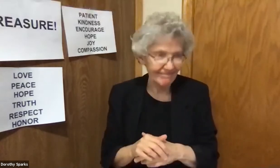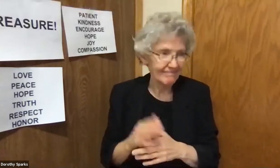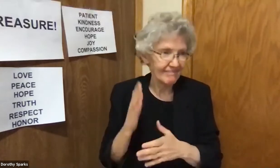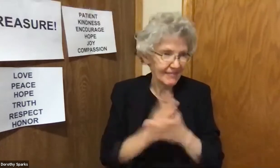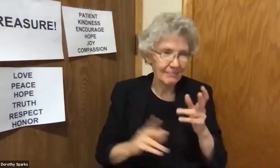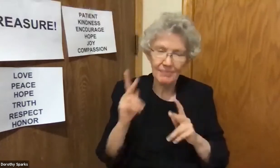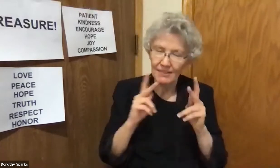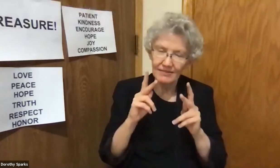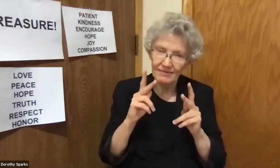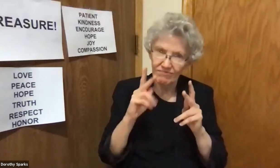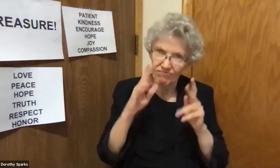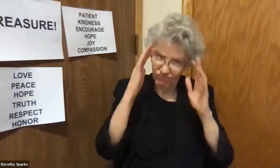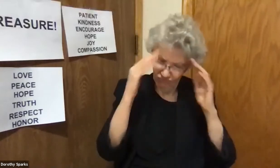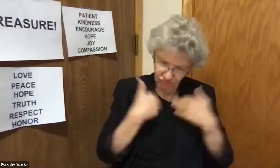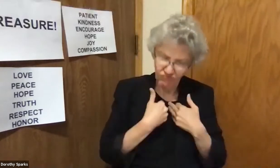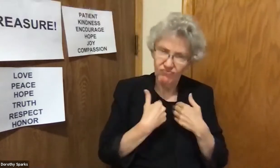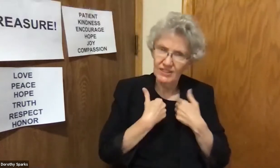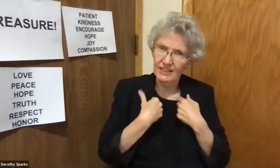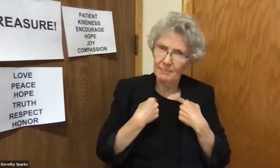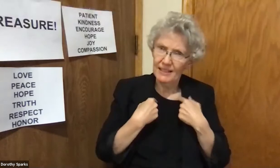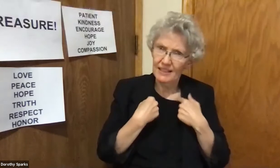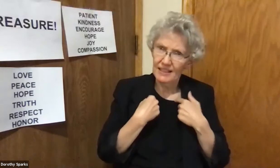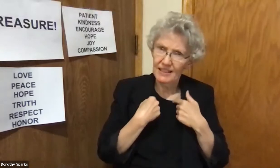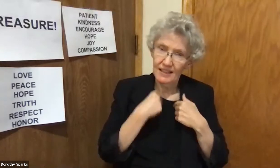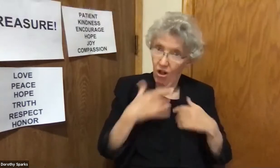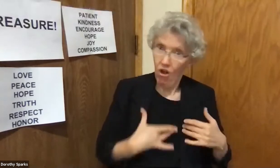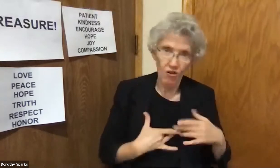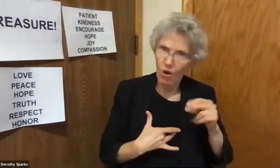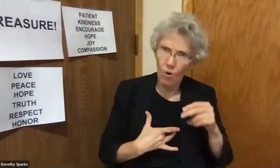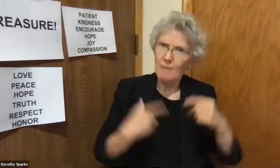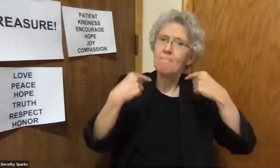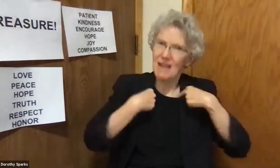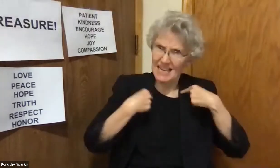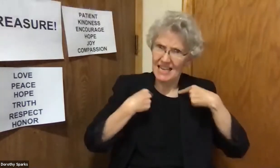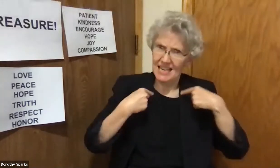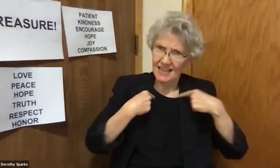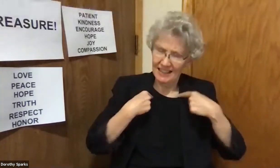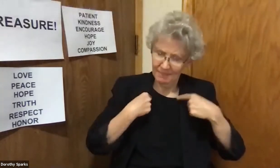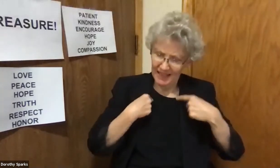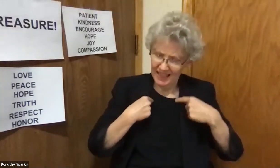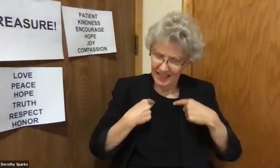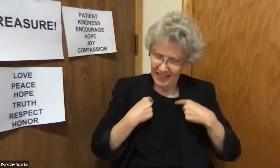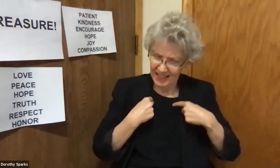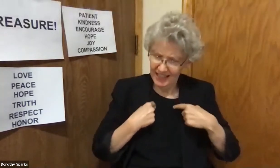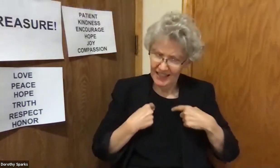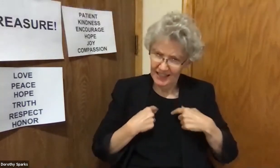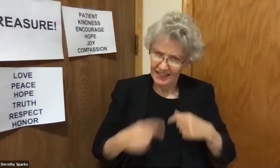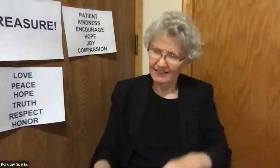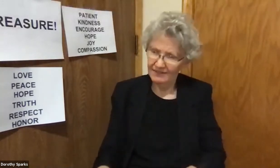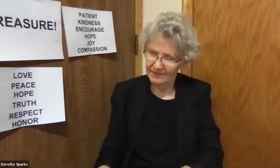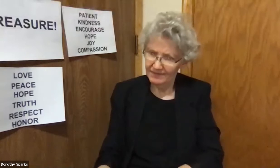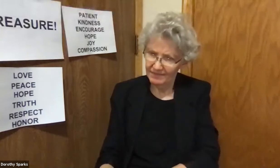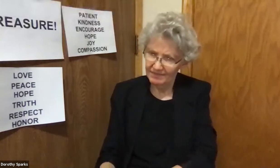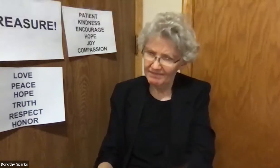formats, but they talk about how people are becoming more self-centered,